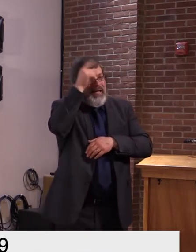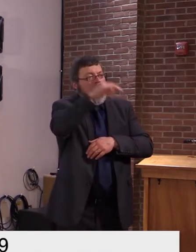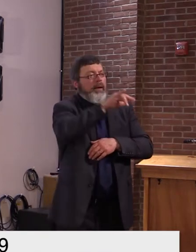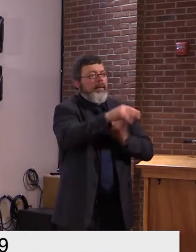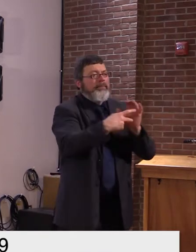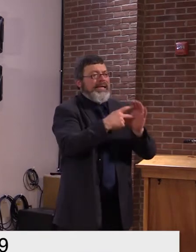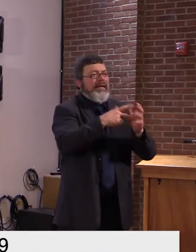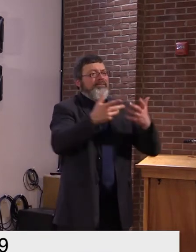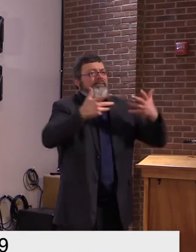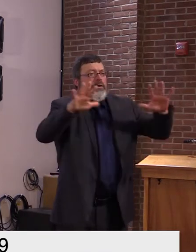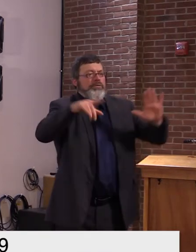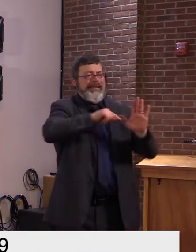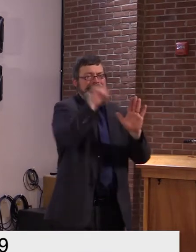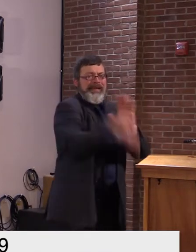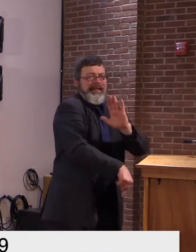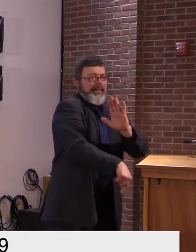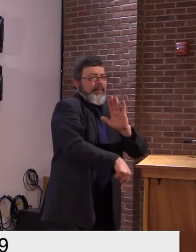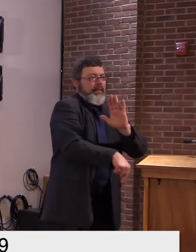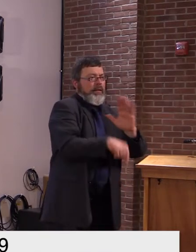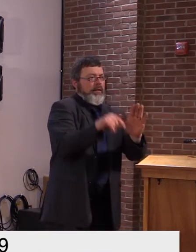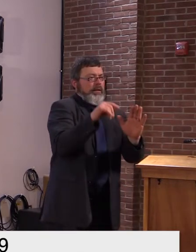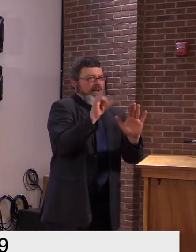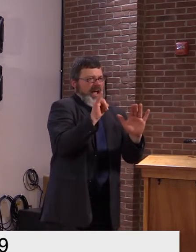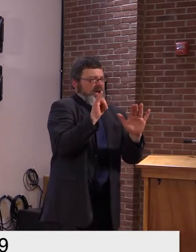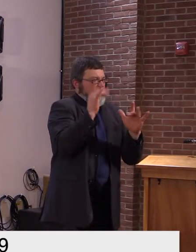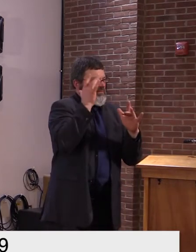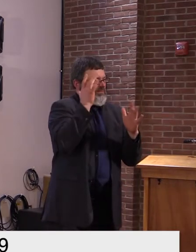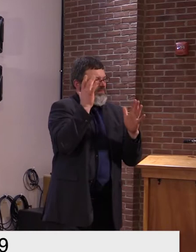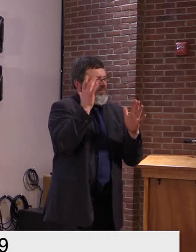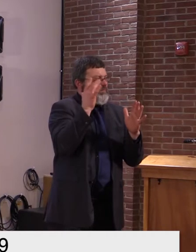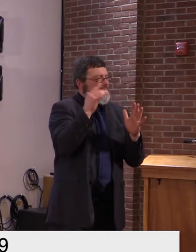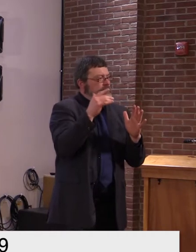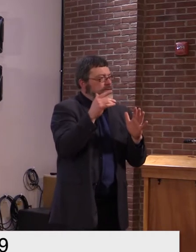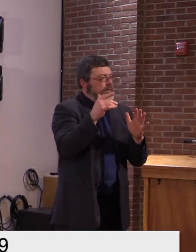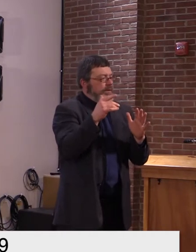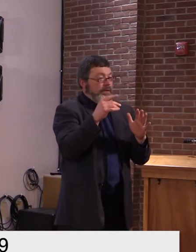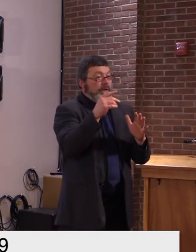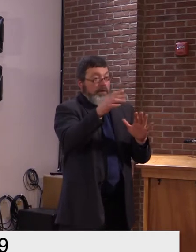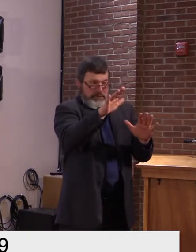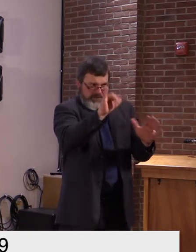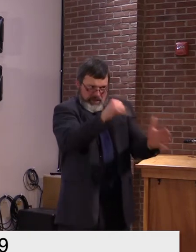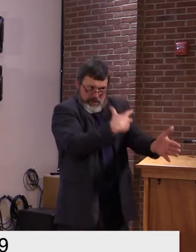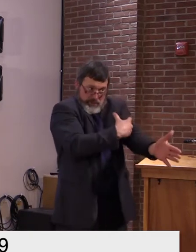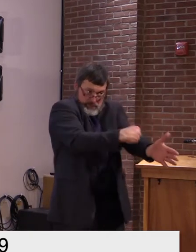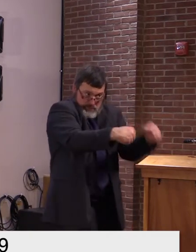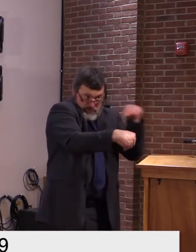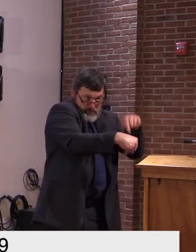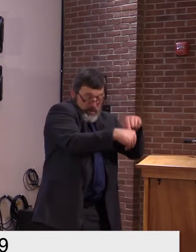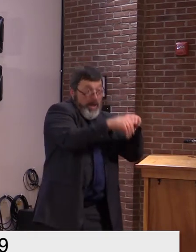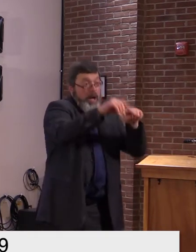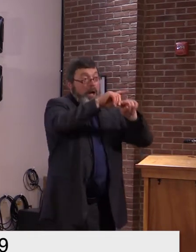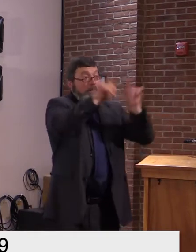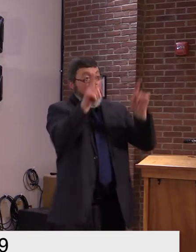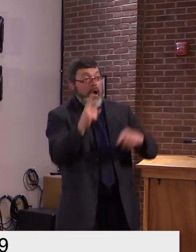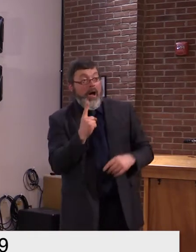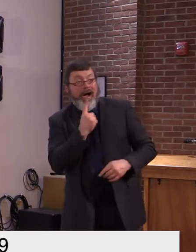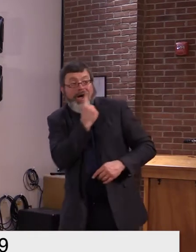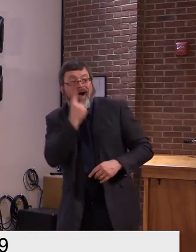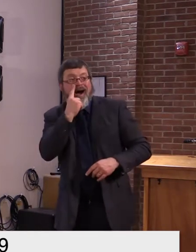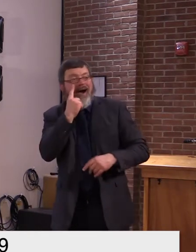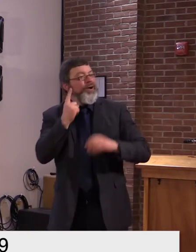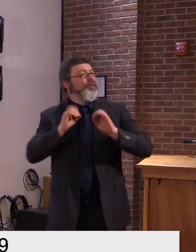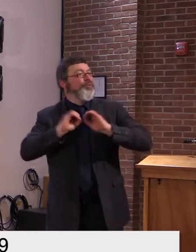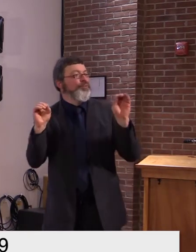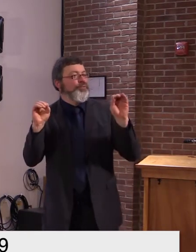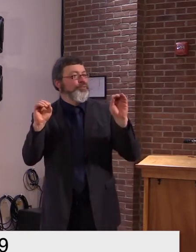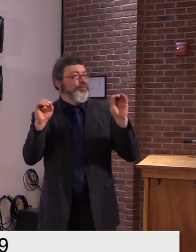Fourth, even though these two mRNA vaccines are the first out of the starting block, this does not mean they